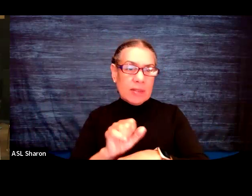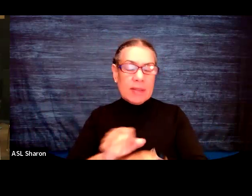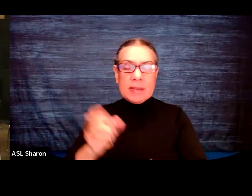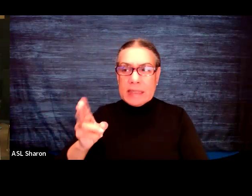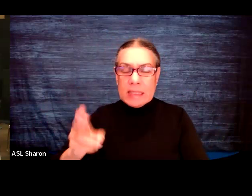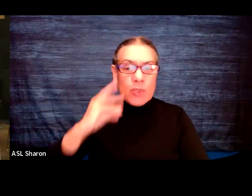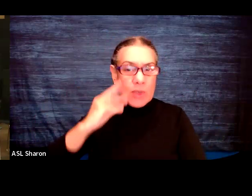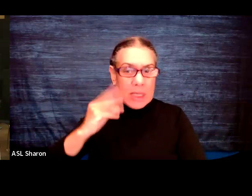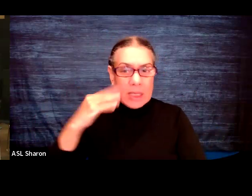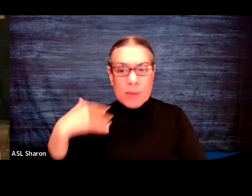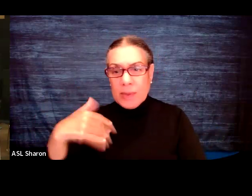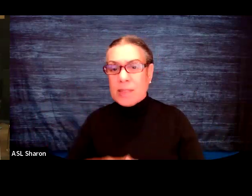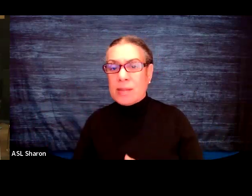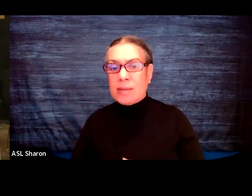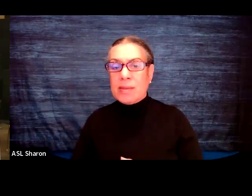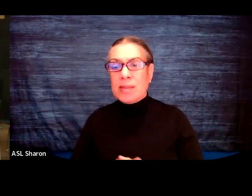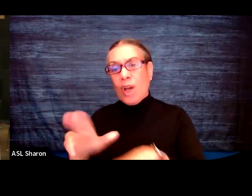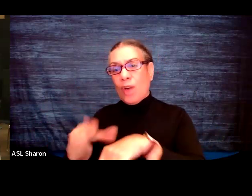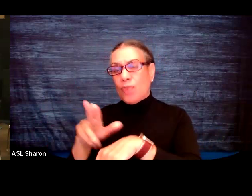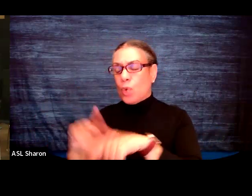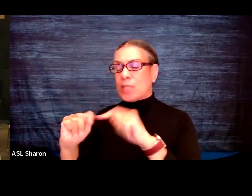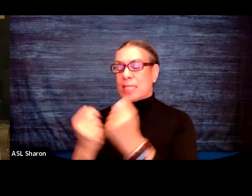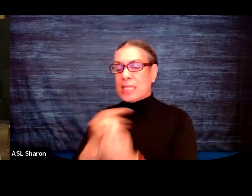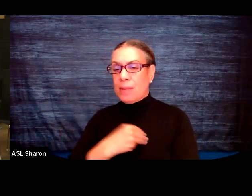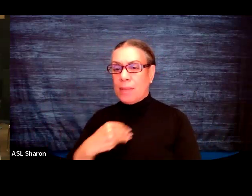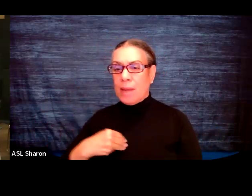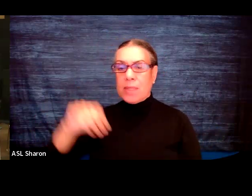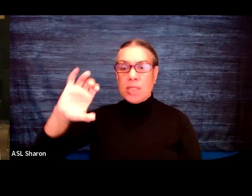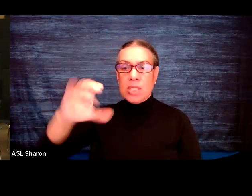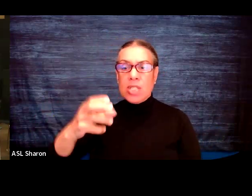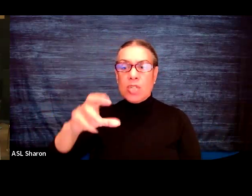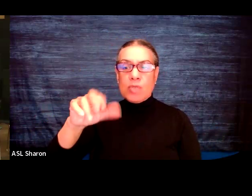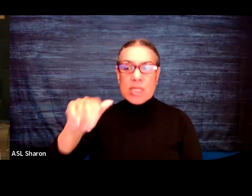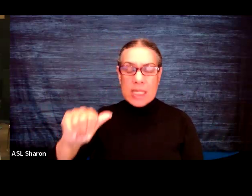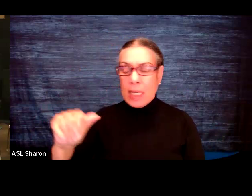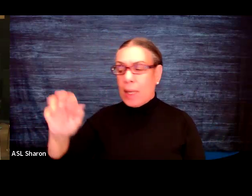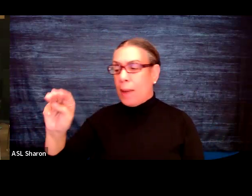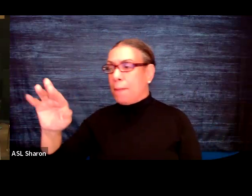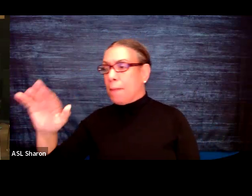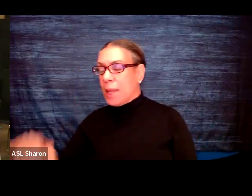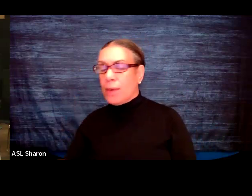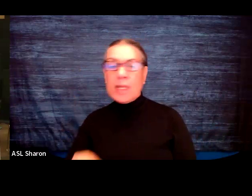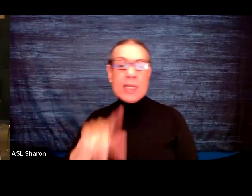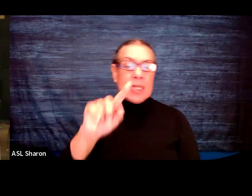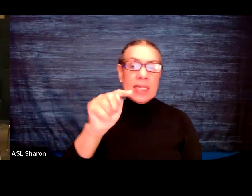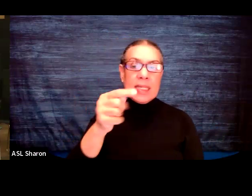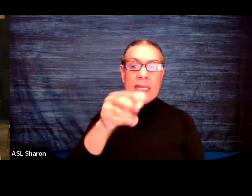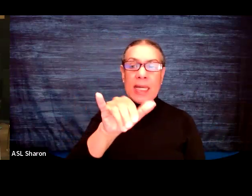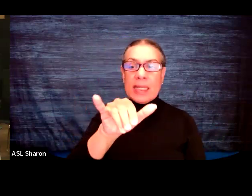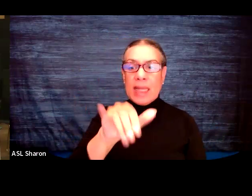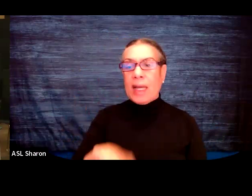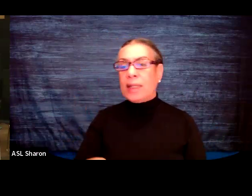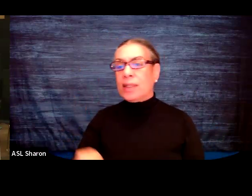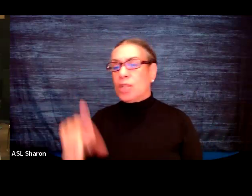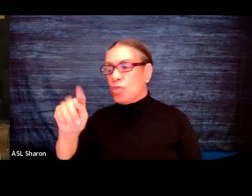experience to that. Then, of course, the team members, Christina, Mary, Salam, Trey, Ty, and G are